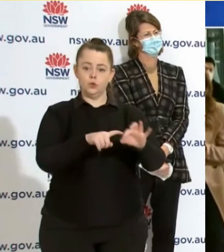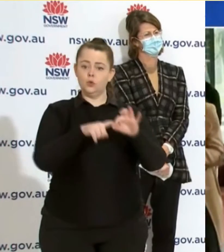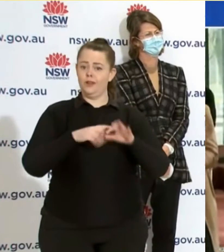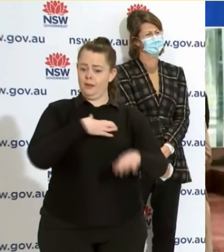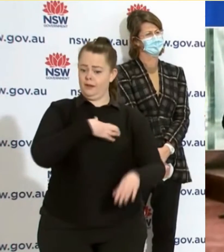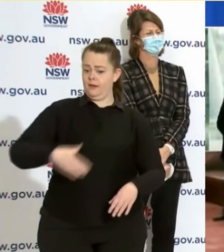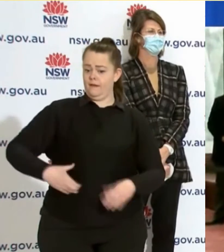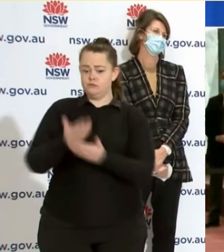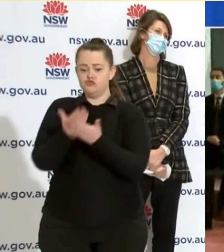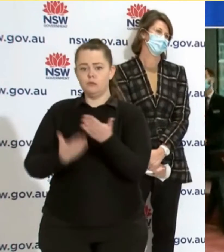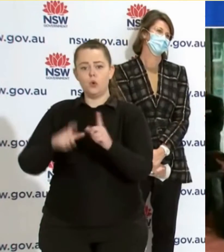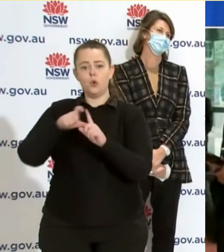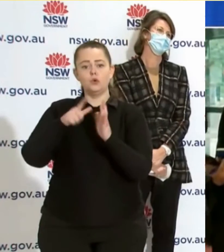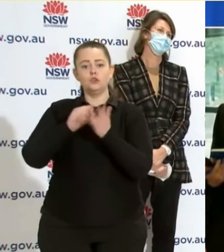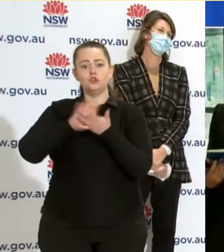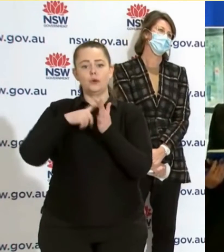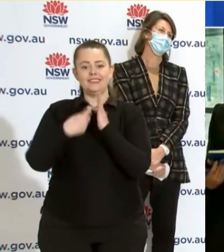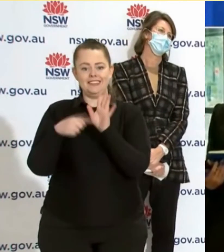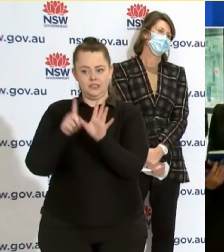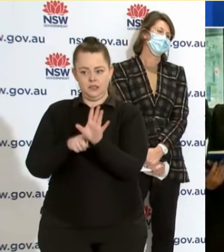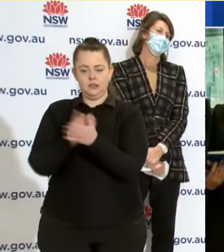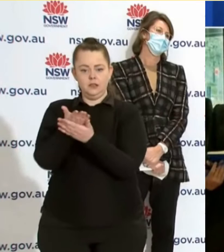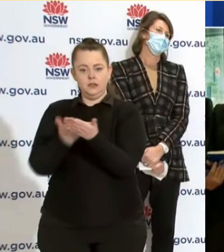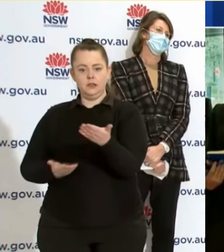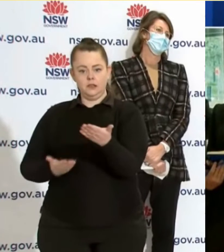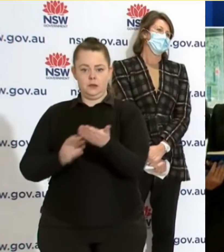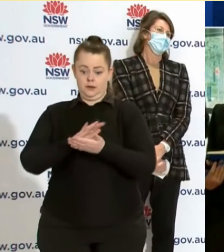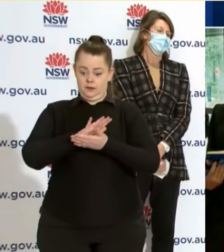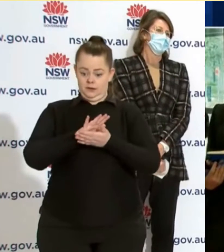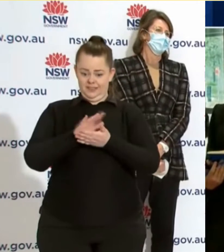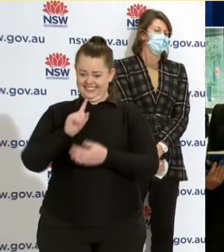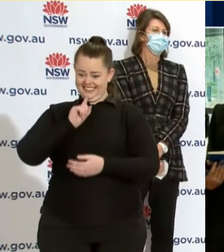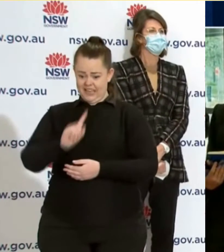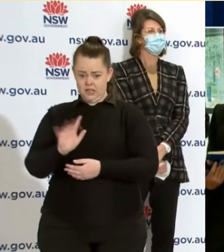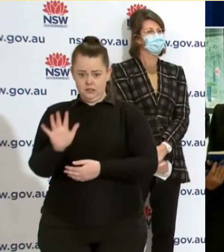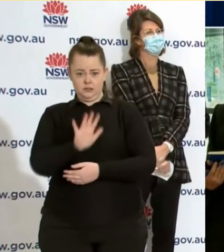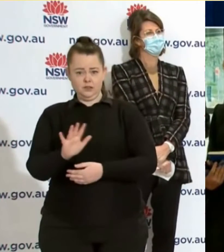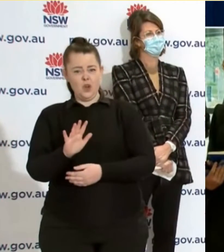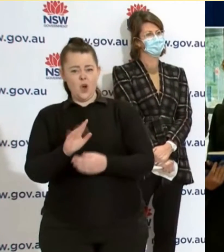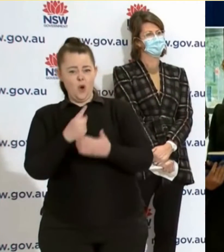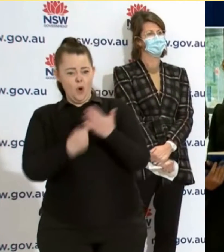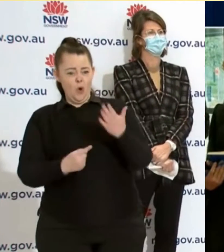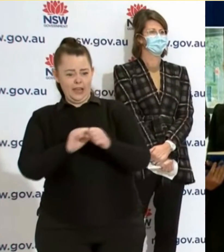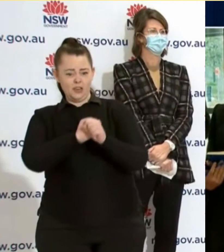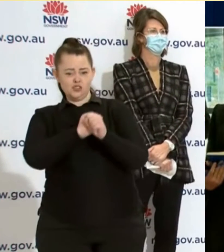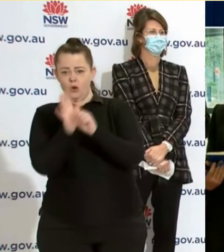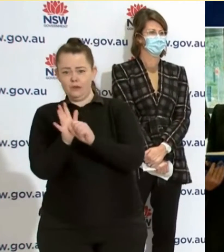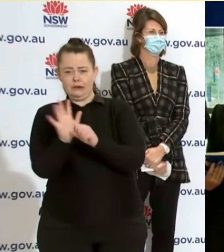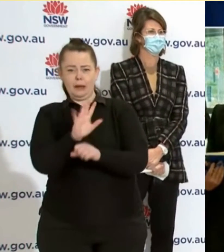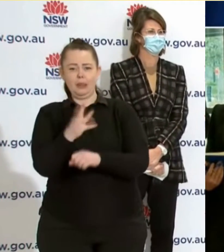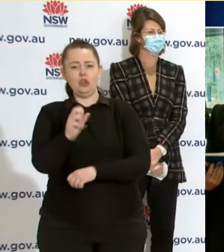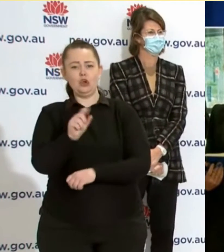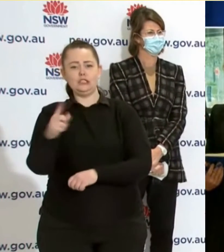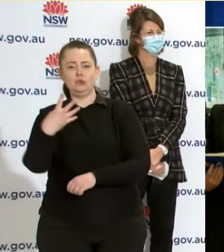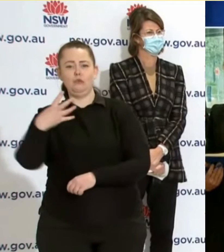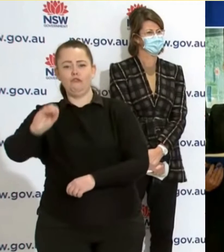Doherty Institute has said that if you open up at 80% vaccination rate with a higher caseload, you'll still reach the same peak, but you'll get there more quickly, which means